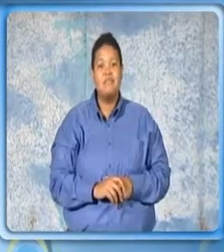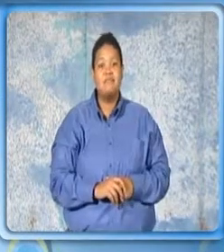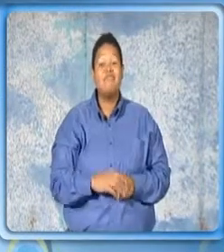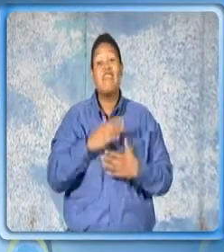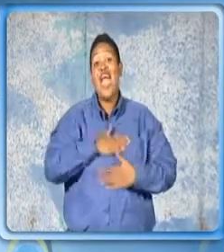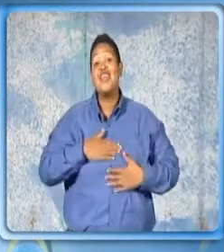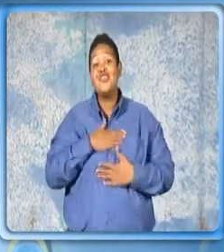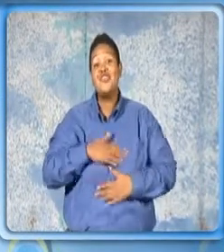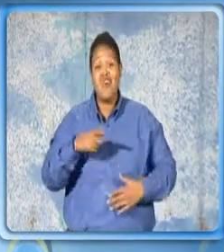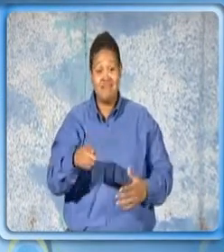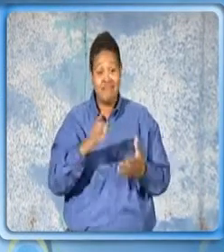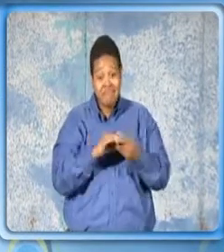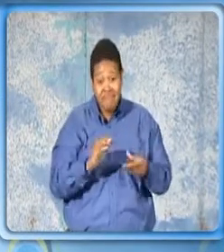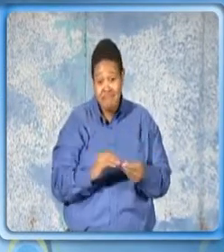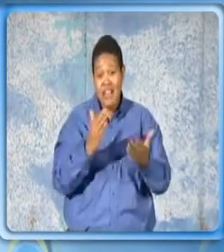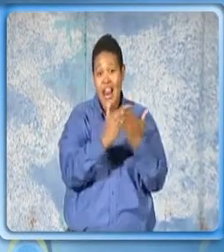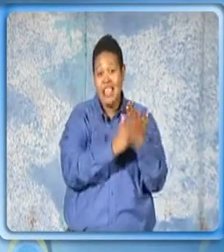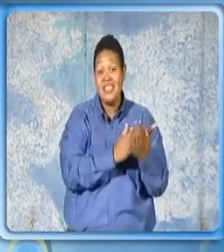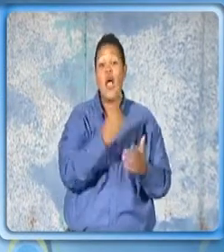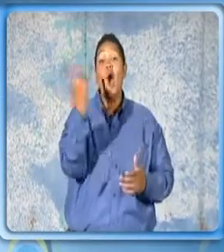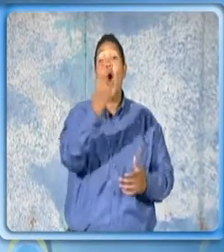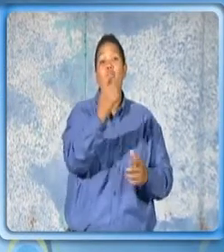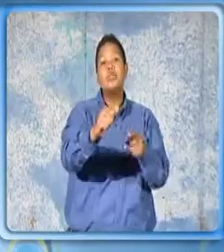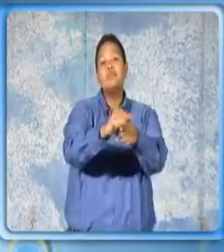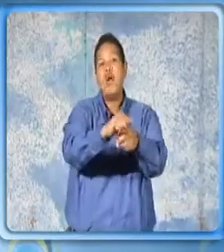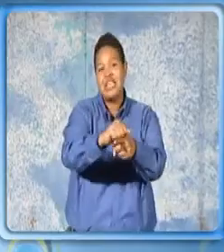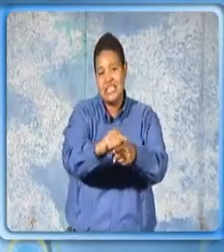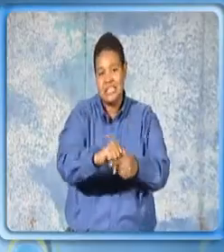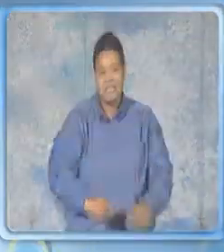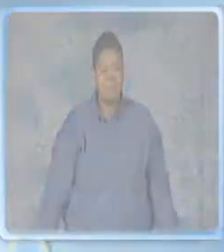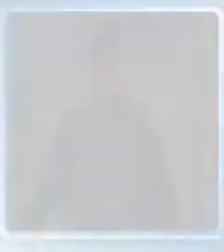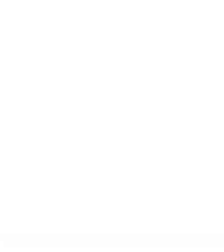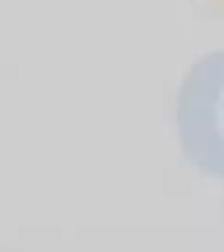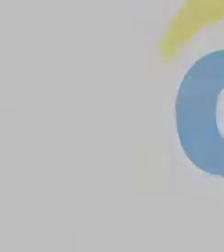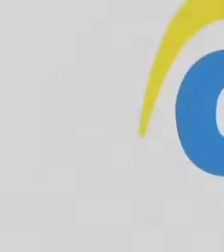Enjoy the series, and as always, practice.